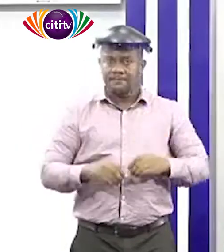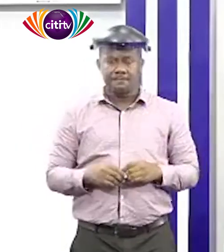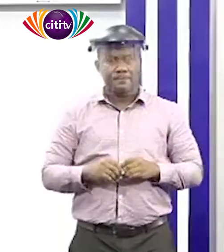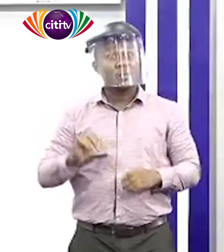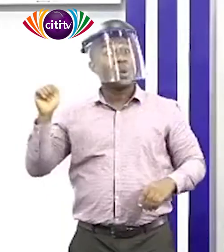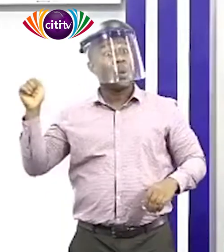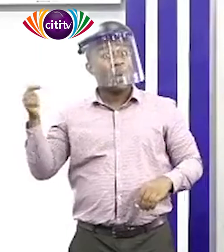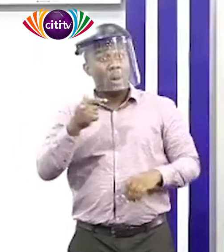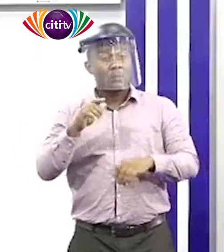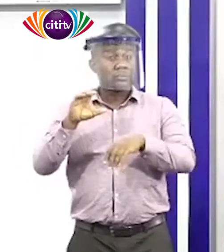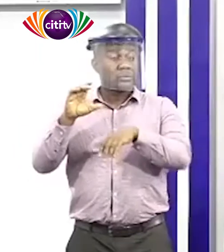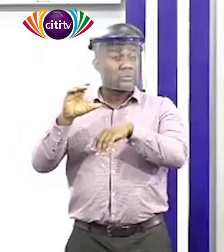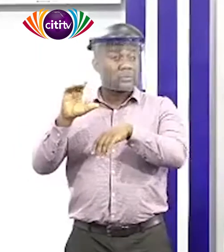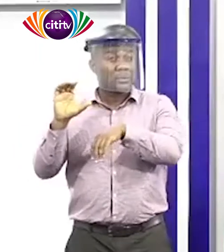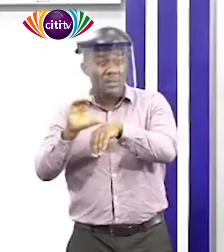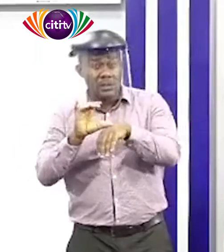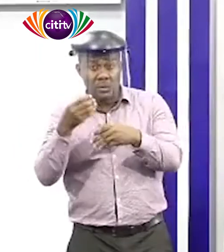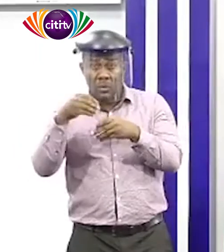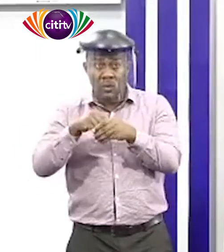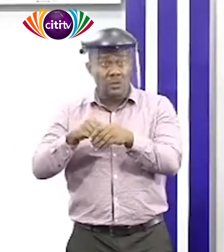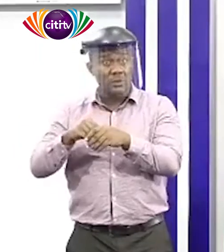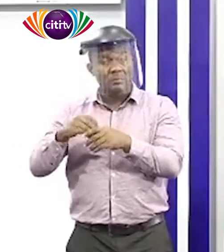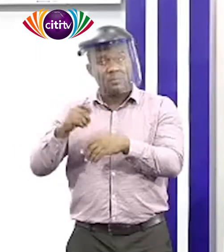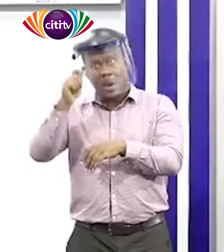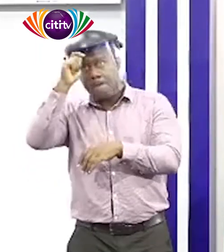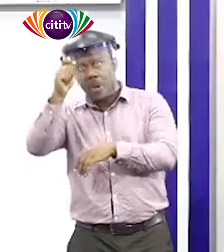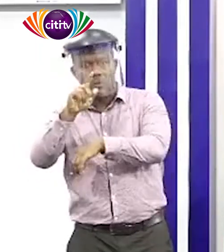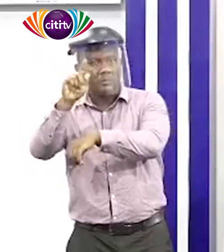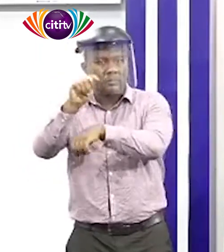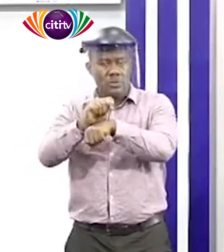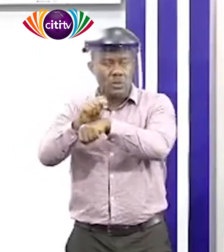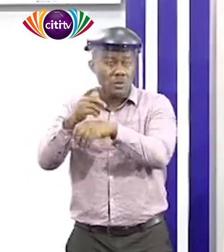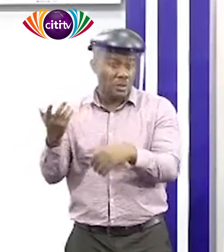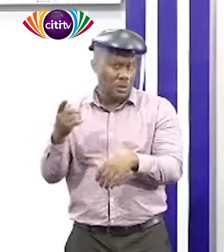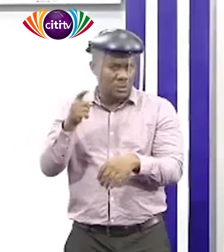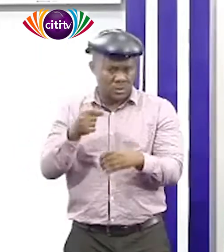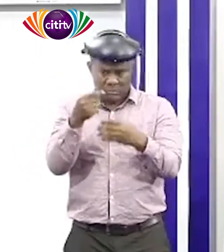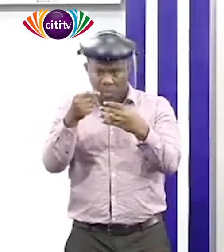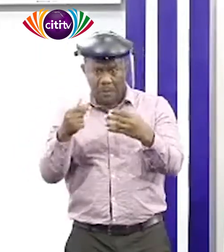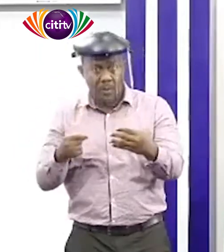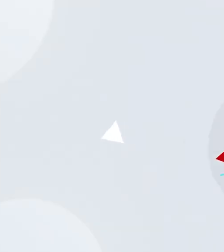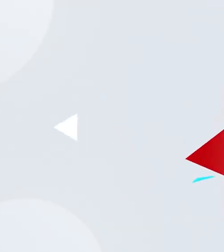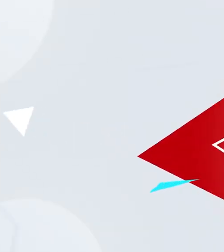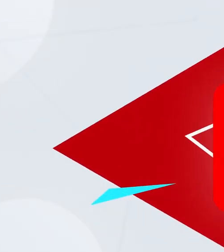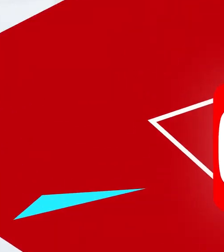organizations, including traditional religions, should follow the general safety protocols.